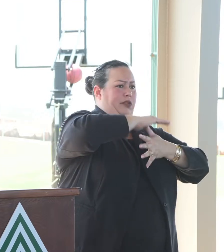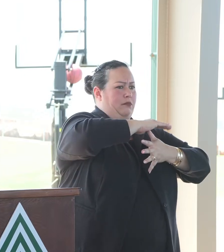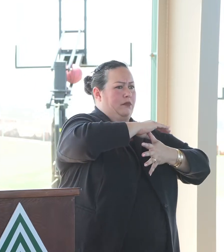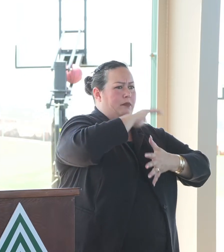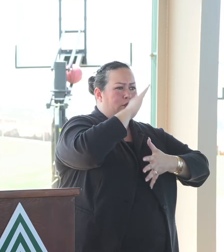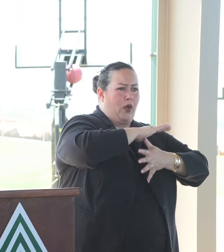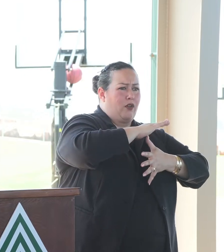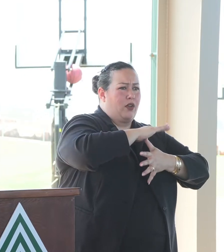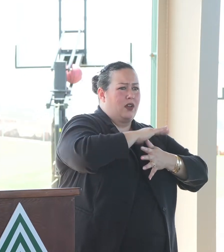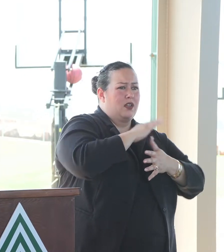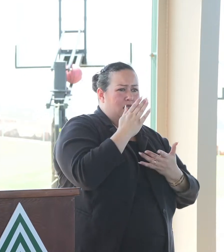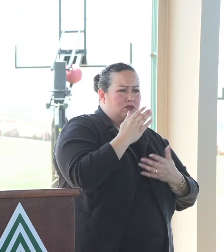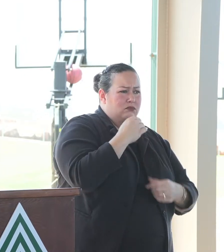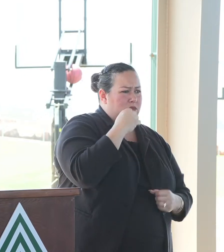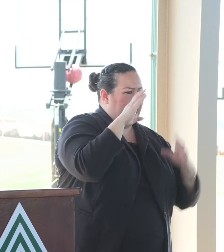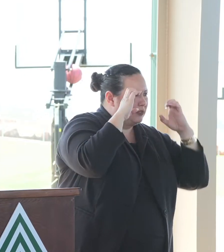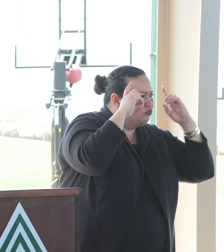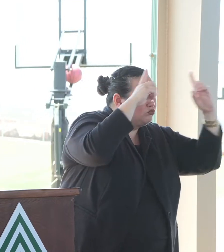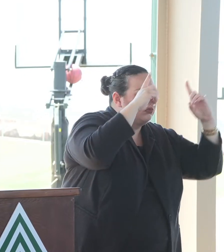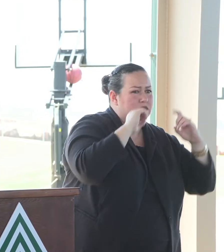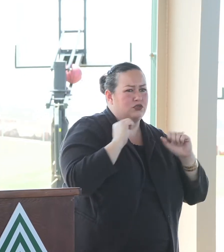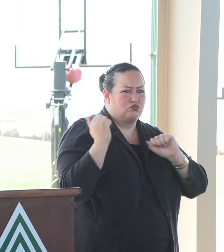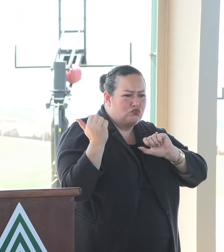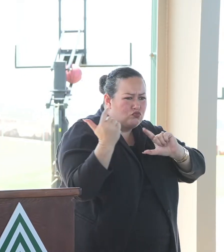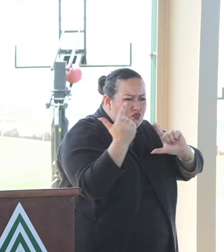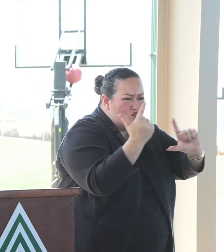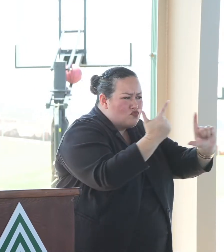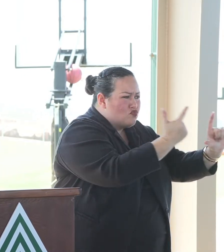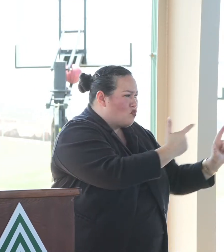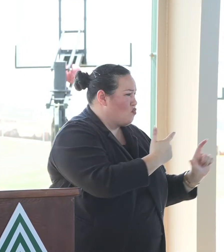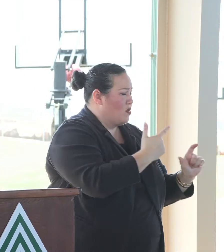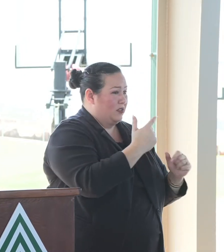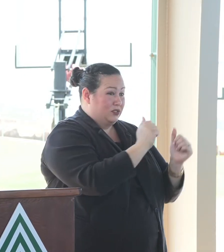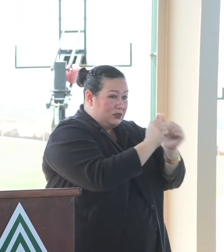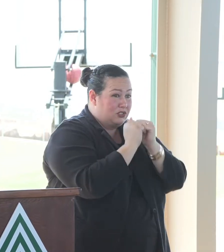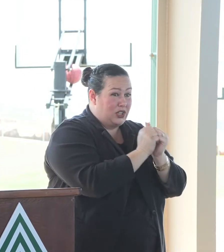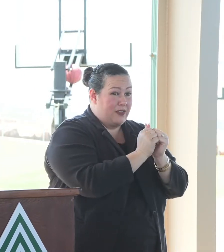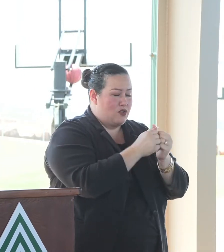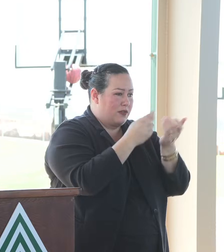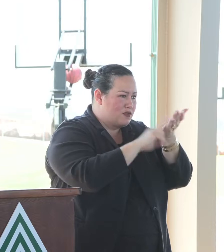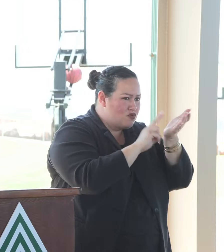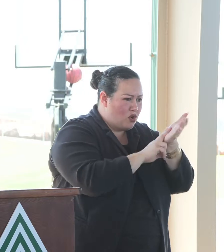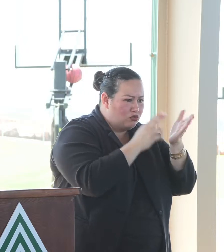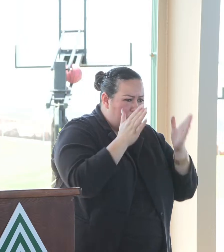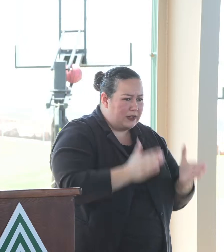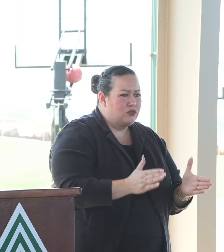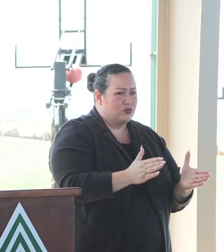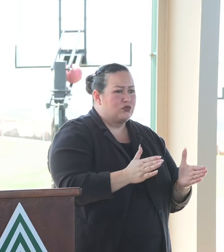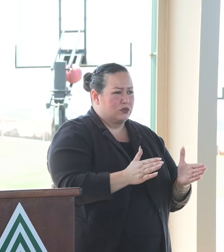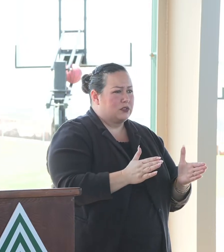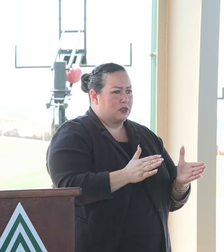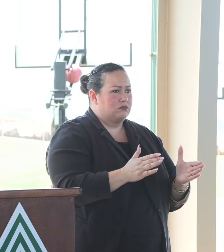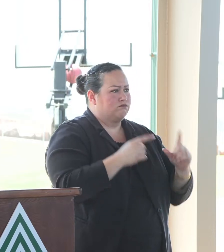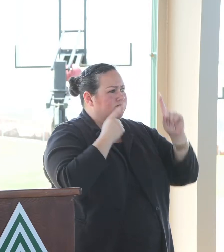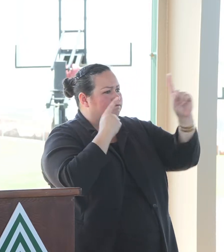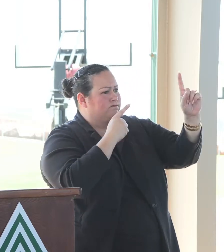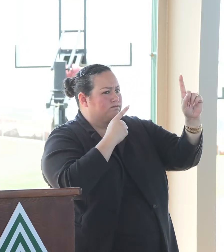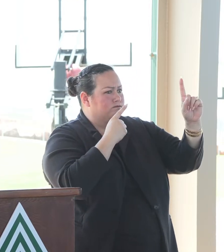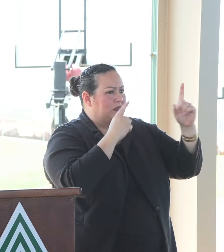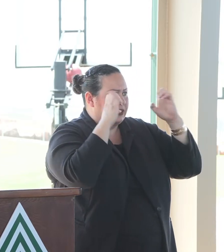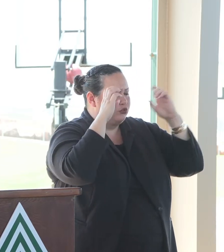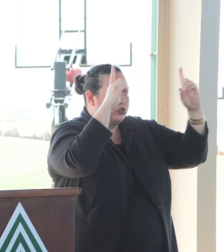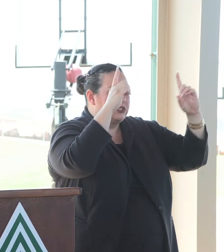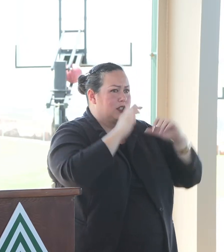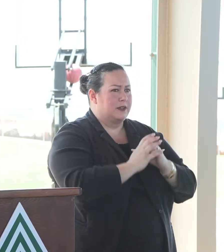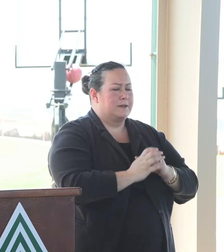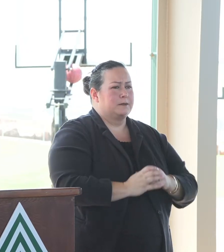Education, FEMA, and the U.S. Army Corps of Engineers and its contractors. FEMA has worked closely with leaders to